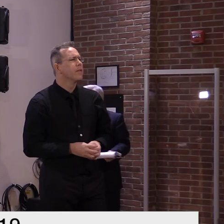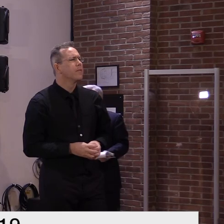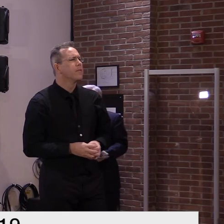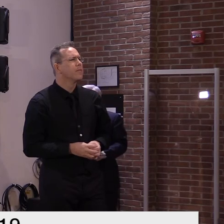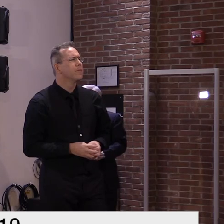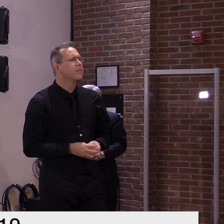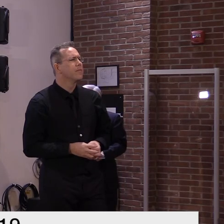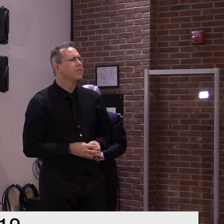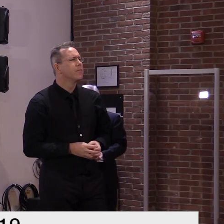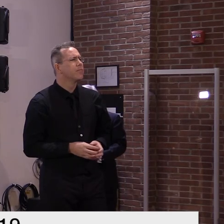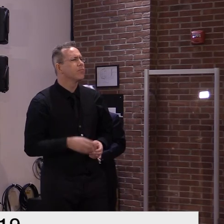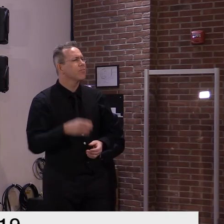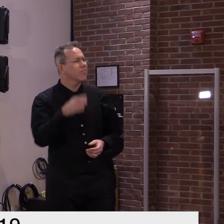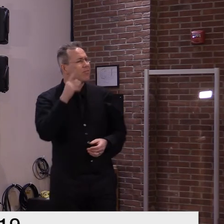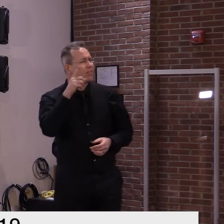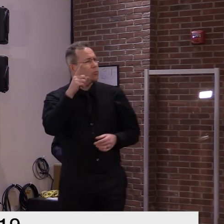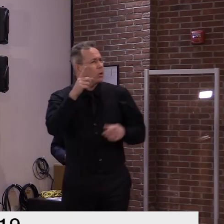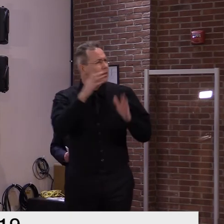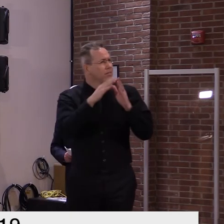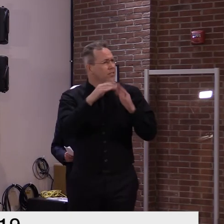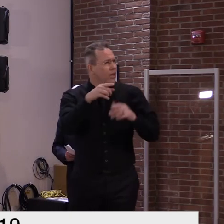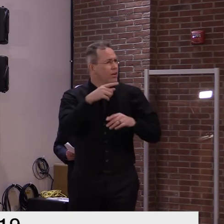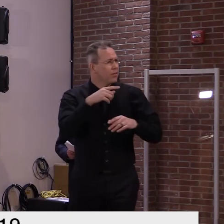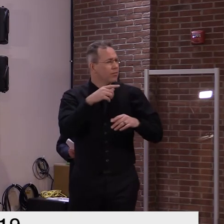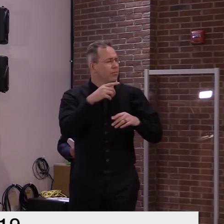in addition to the main one being done at